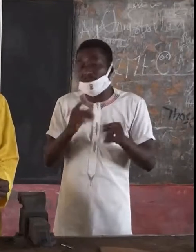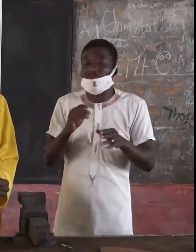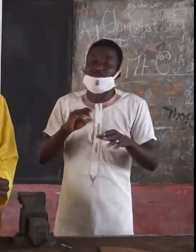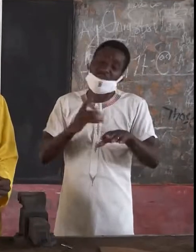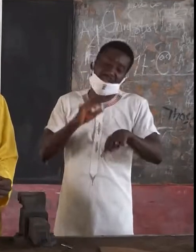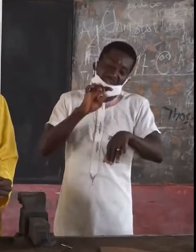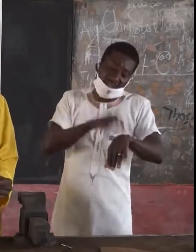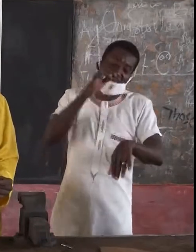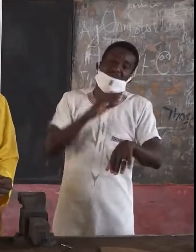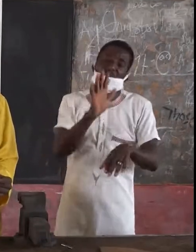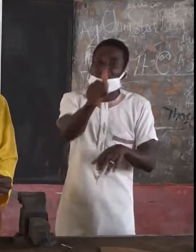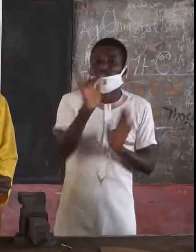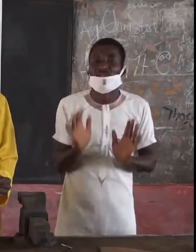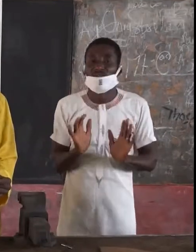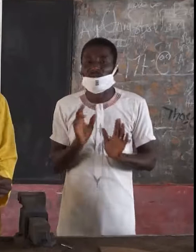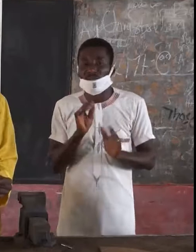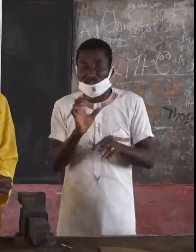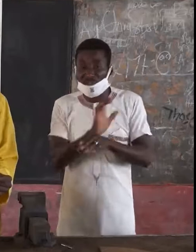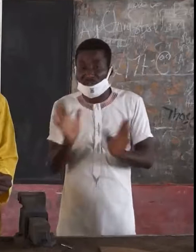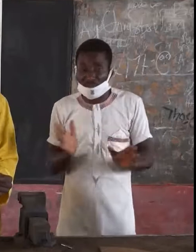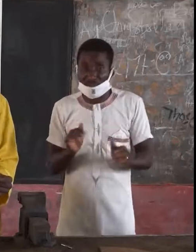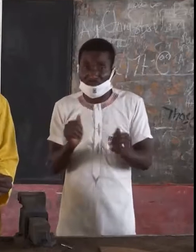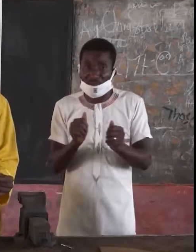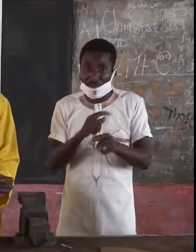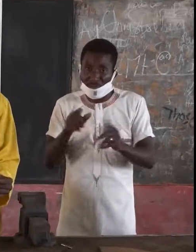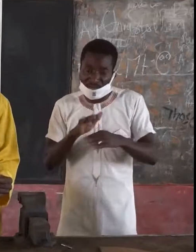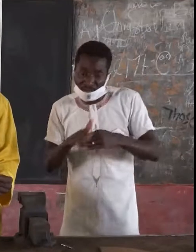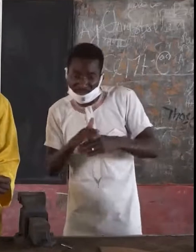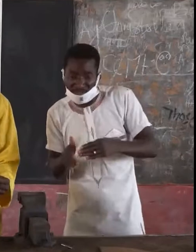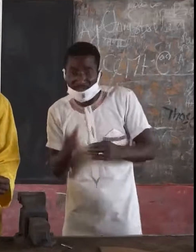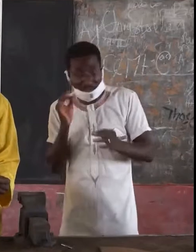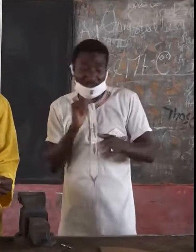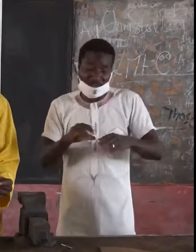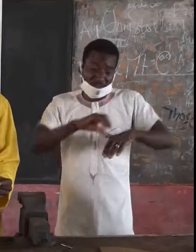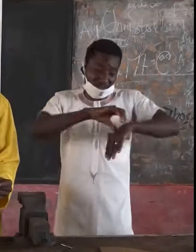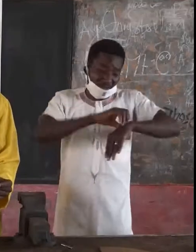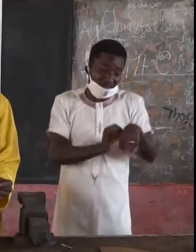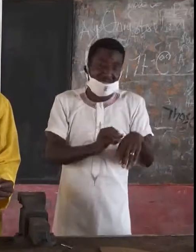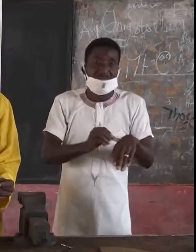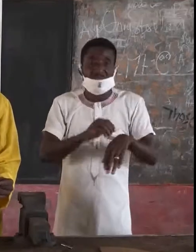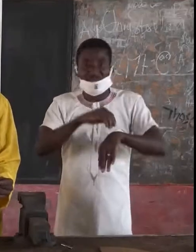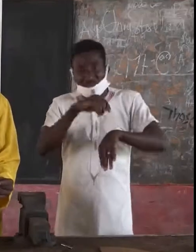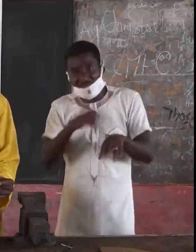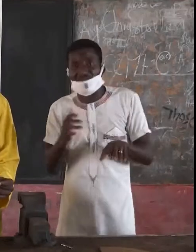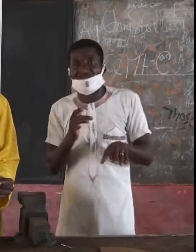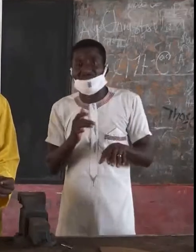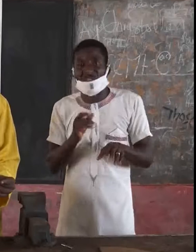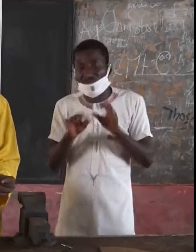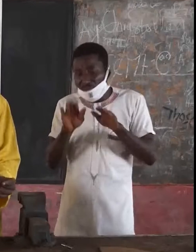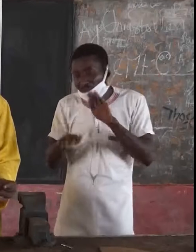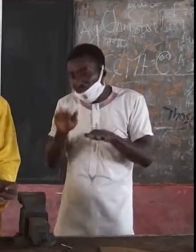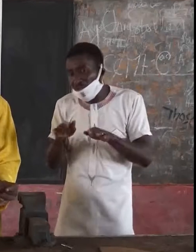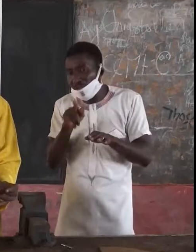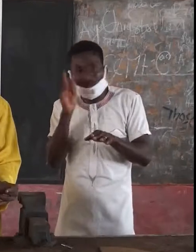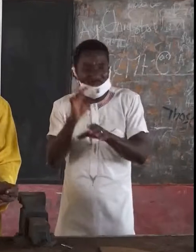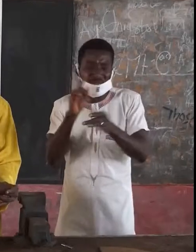injuring yourself. So be extra careful when filing at a particular angle of this nature. If you do it gently, you